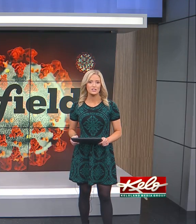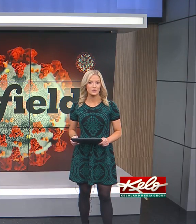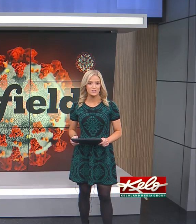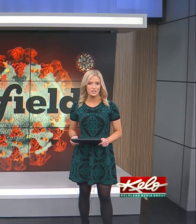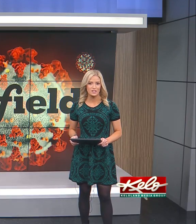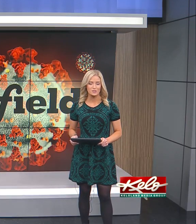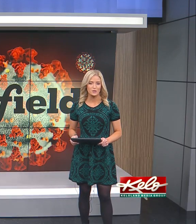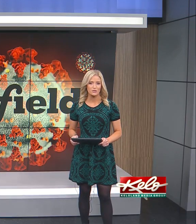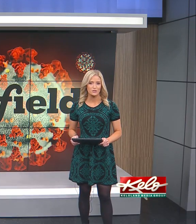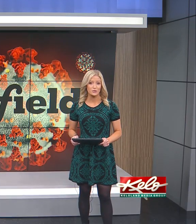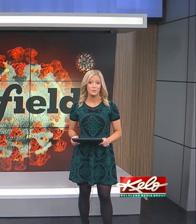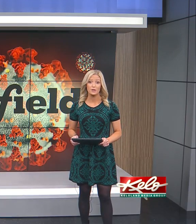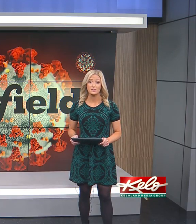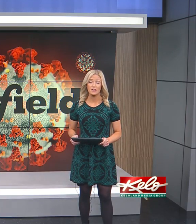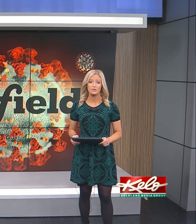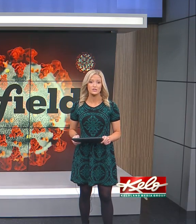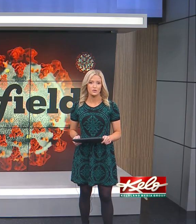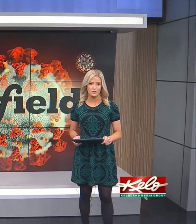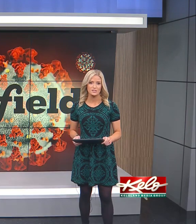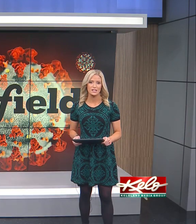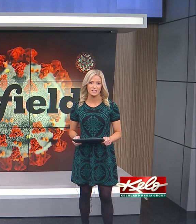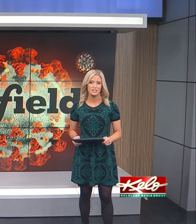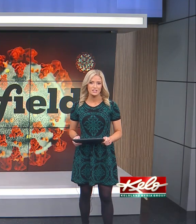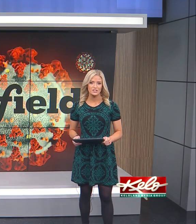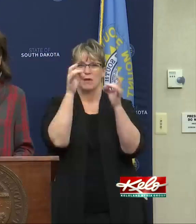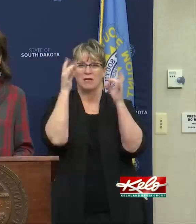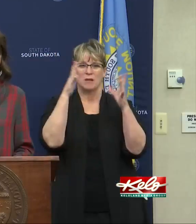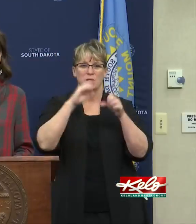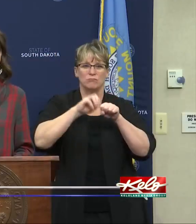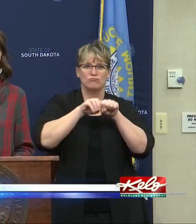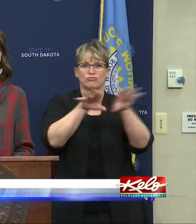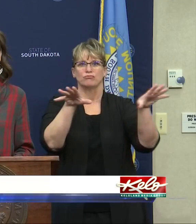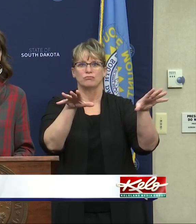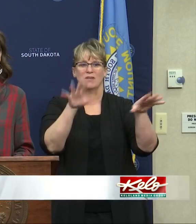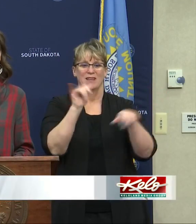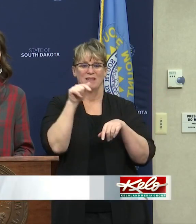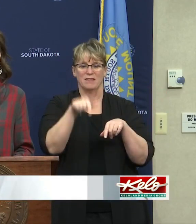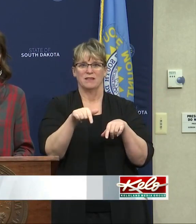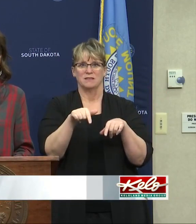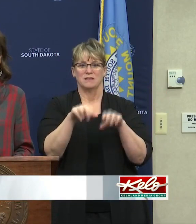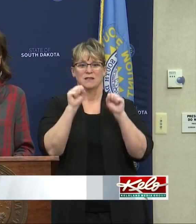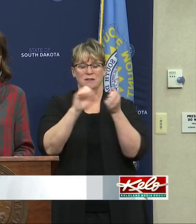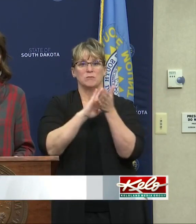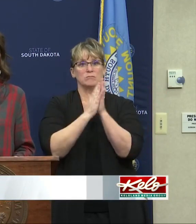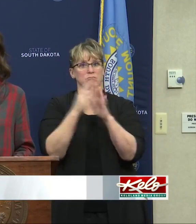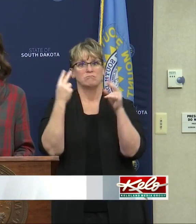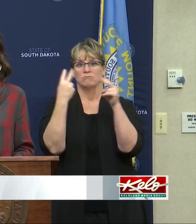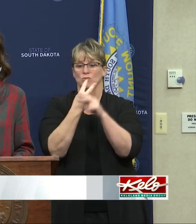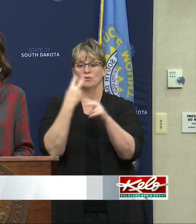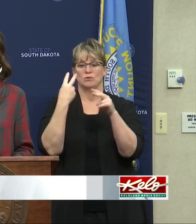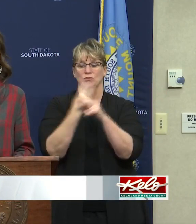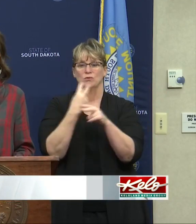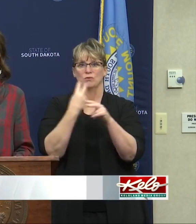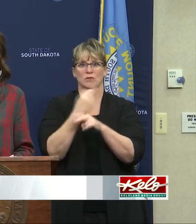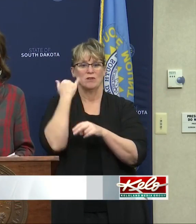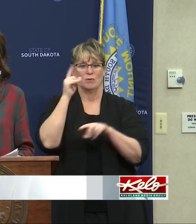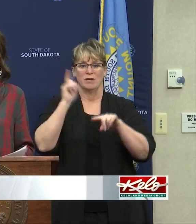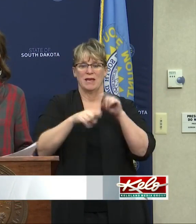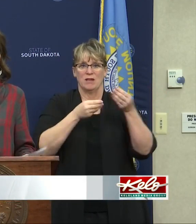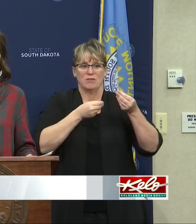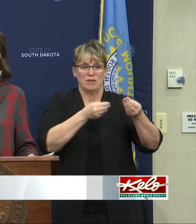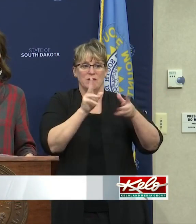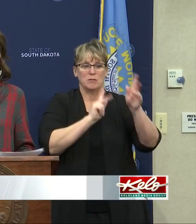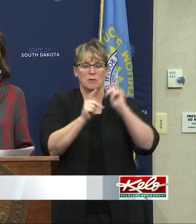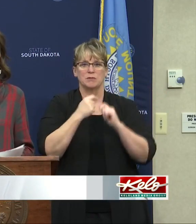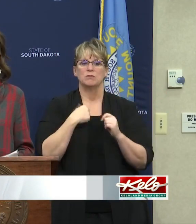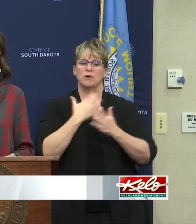addressed the situation at Smithfield during a press conference Thursday. She says the health and safety of Smithfield employees and the community's public health are